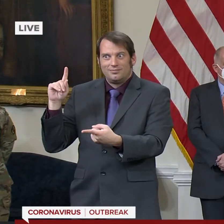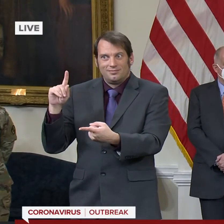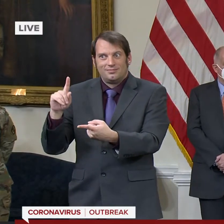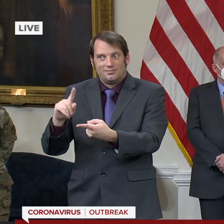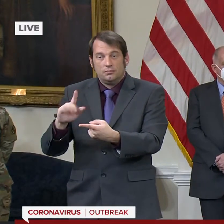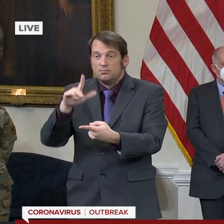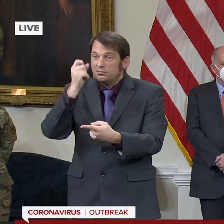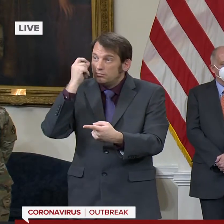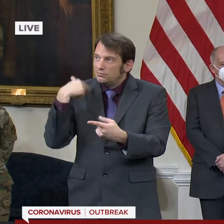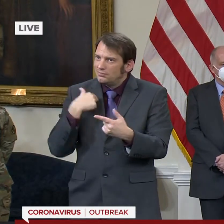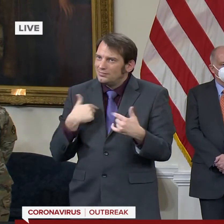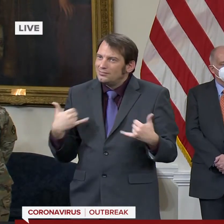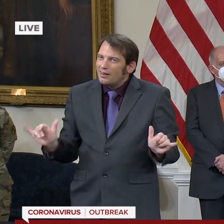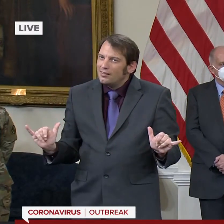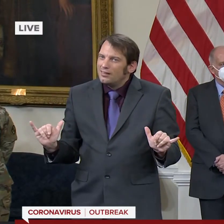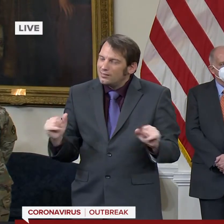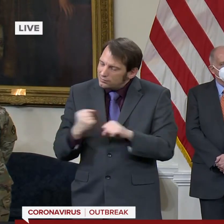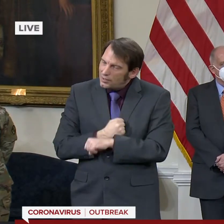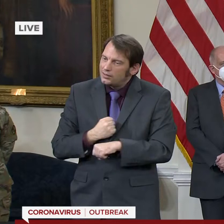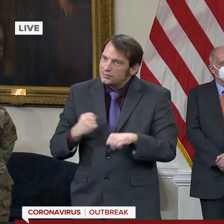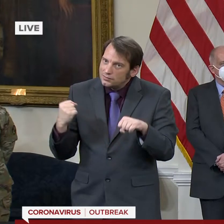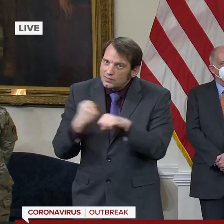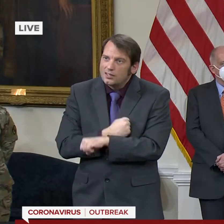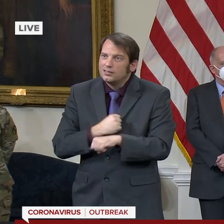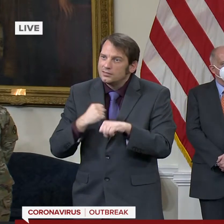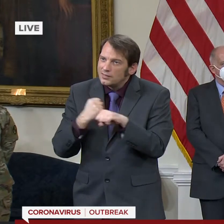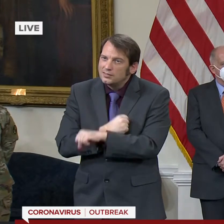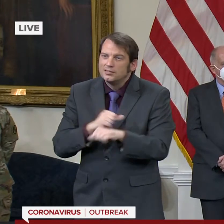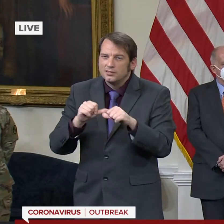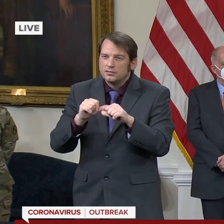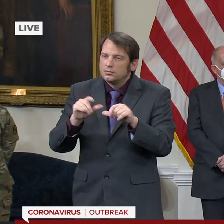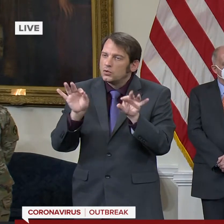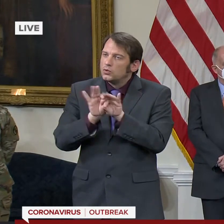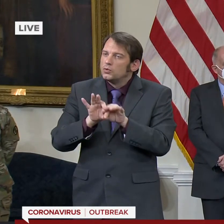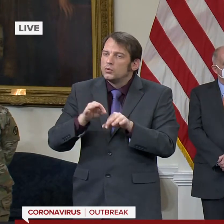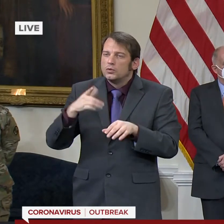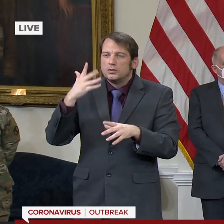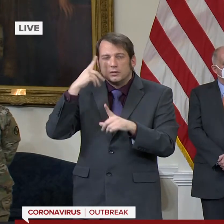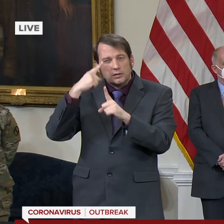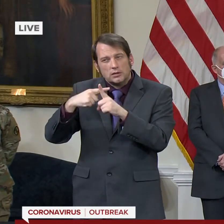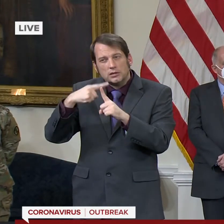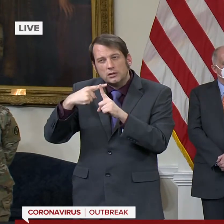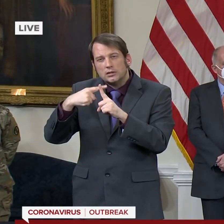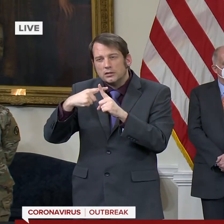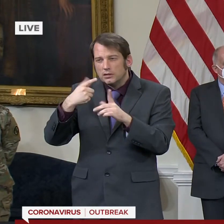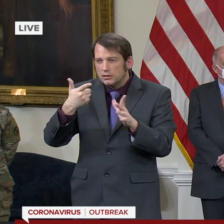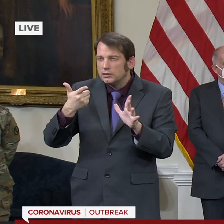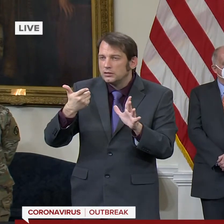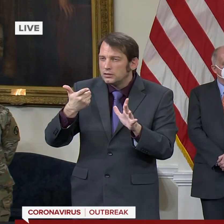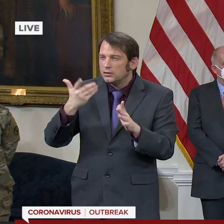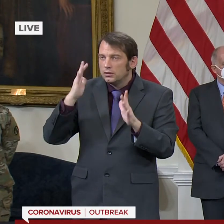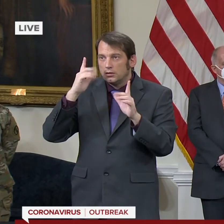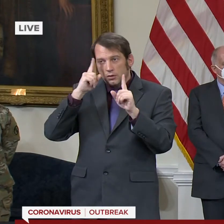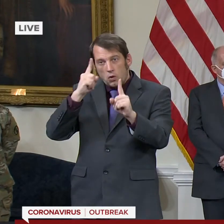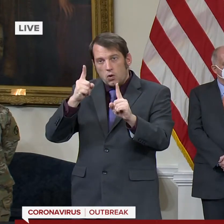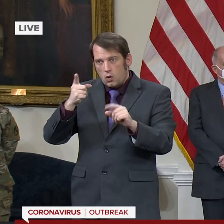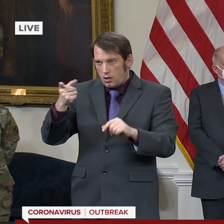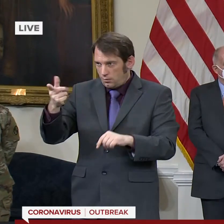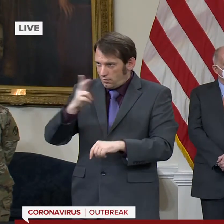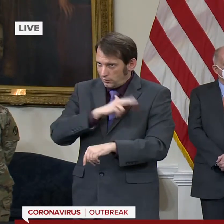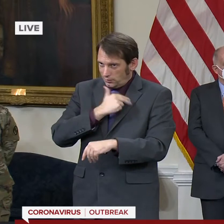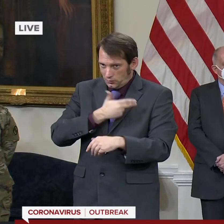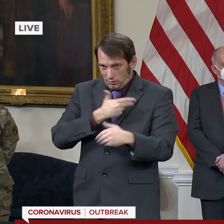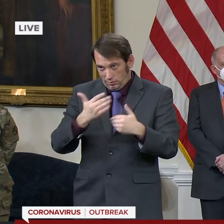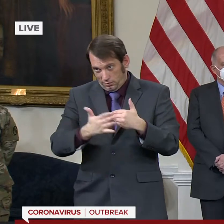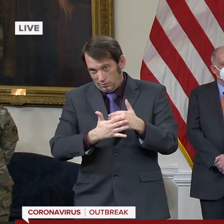have quite a way to go. However, we are optimistic that COVID-19 hospitalizations will continue to improve in the near term, and that's a good